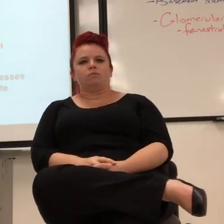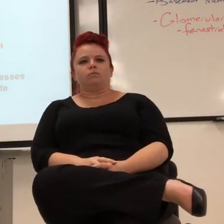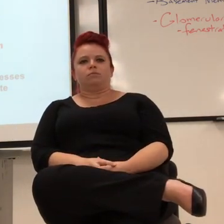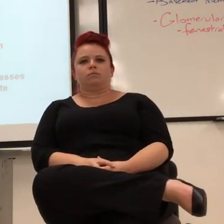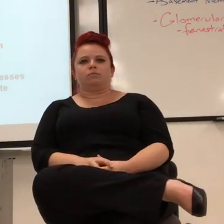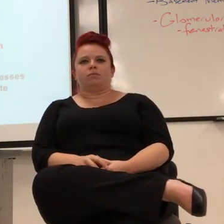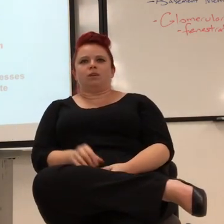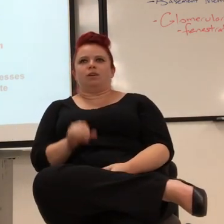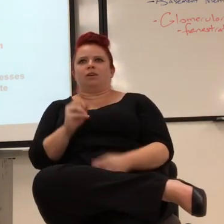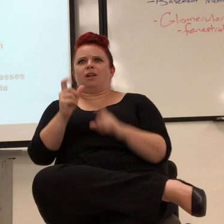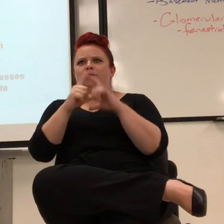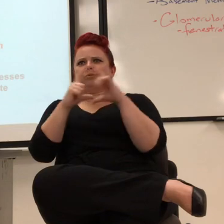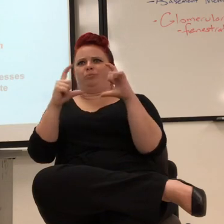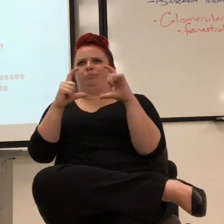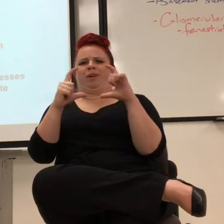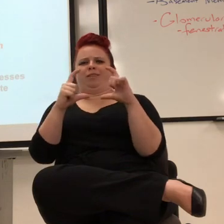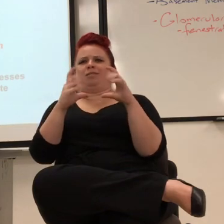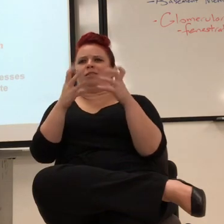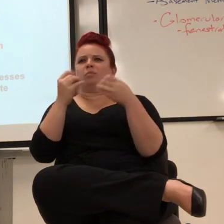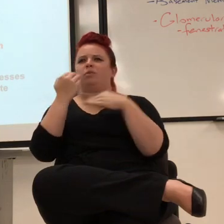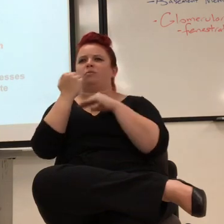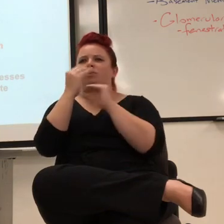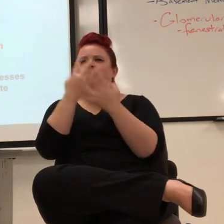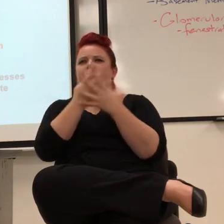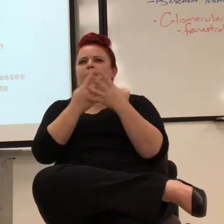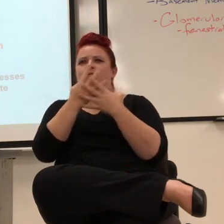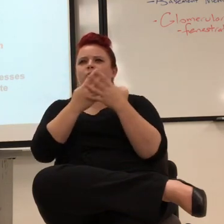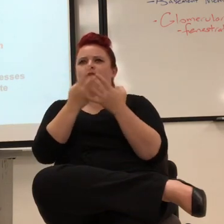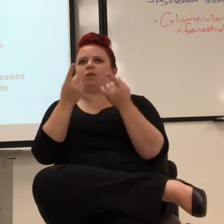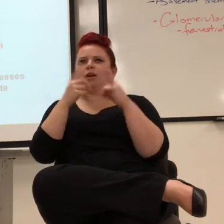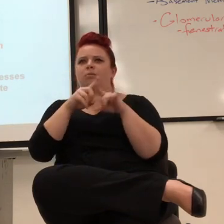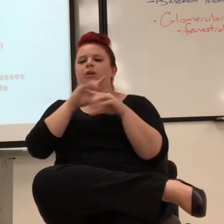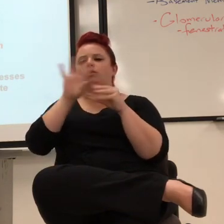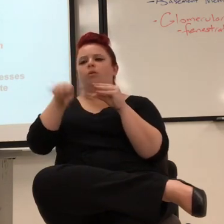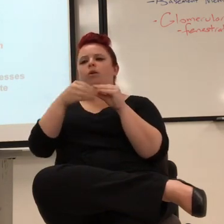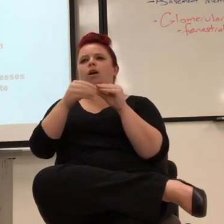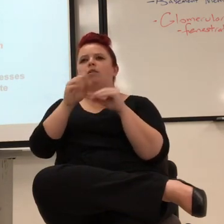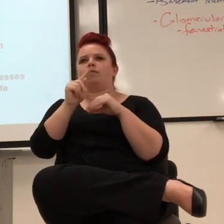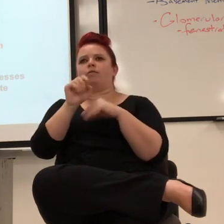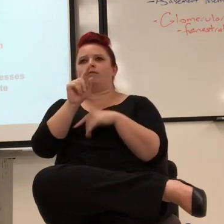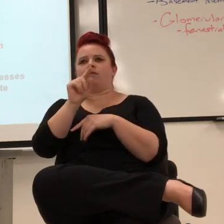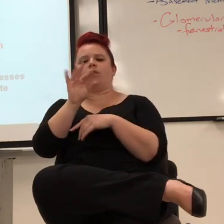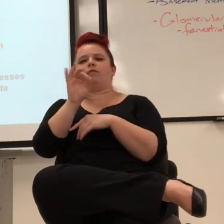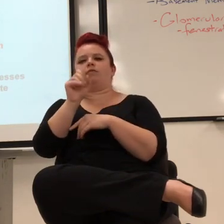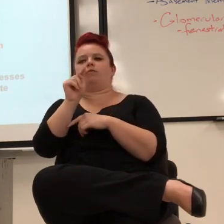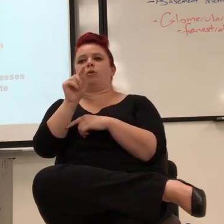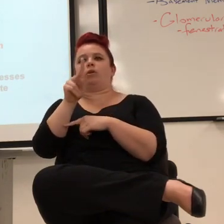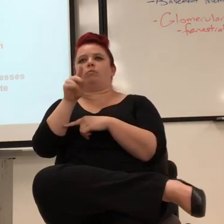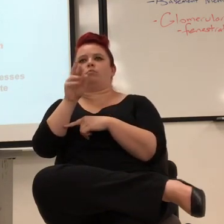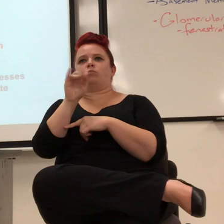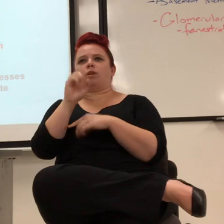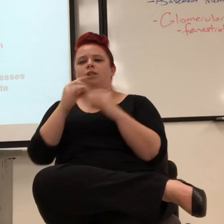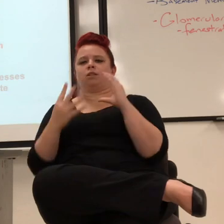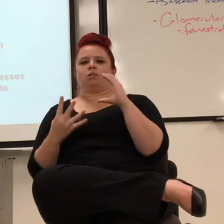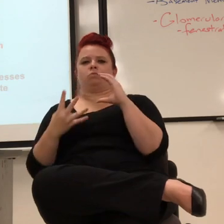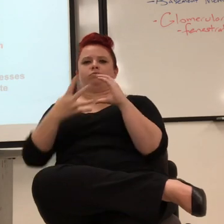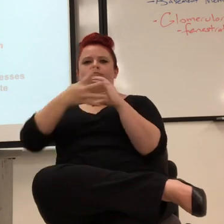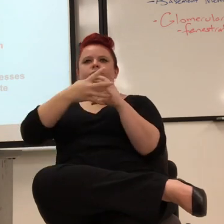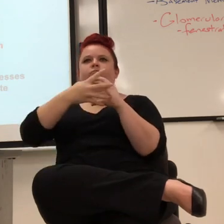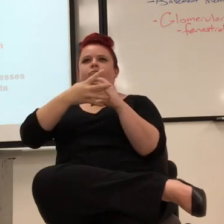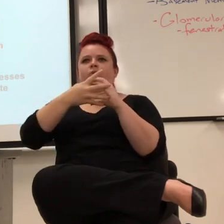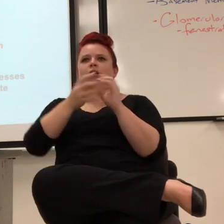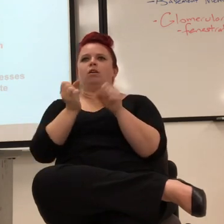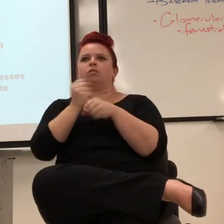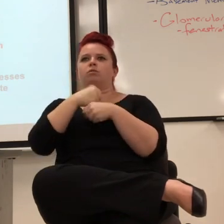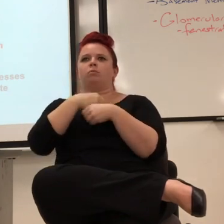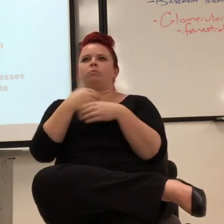That's too big. You want to limit the filtration there. So when you put the foot processes on the other side, the slit that creates